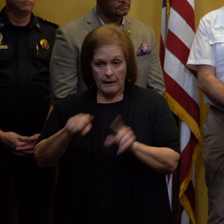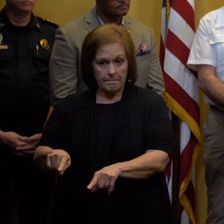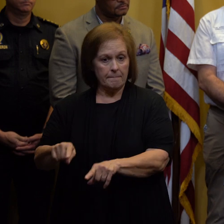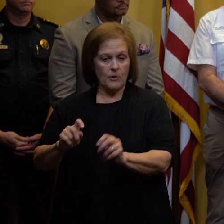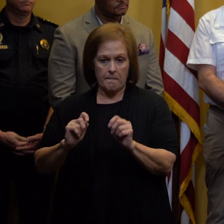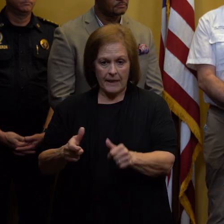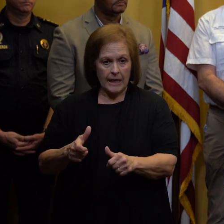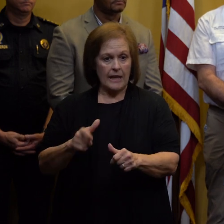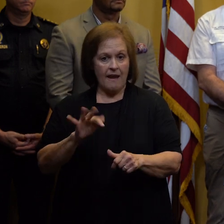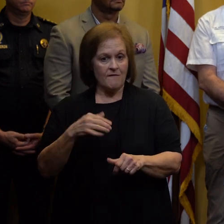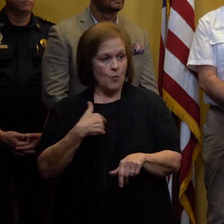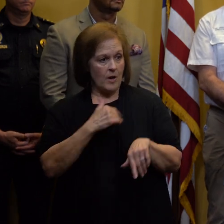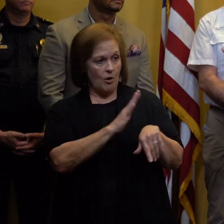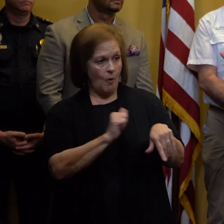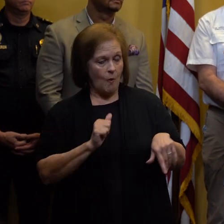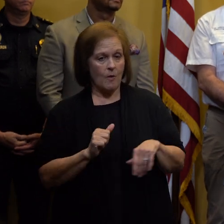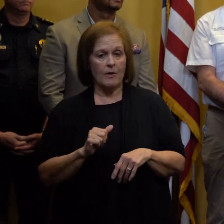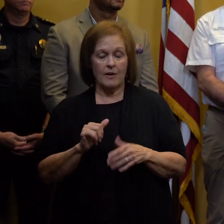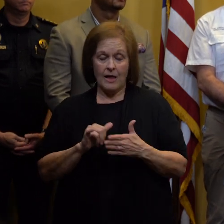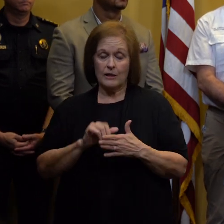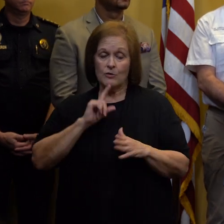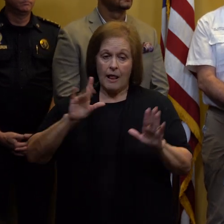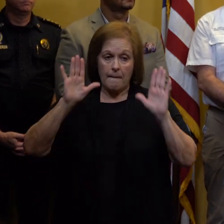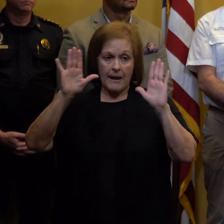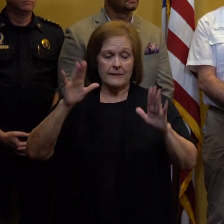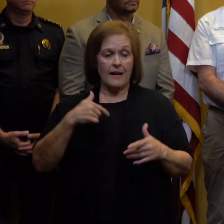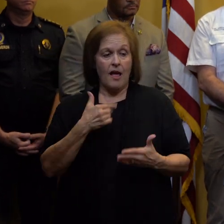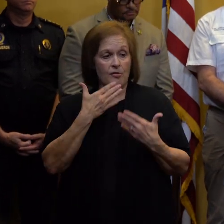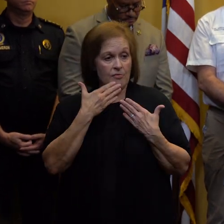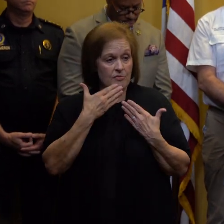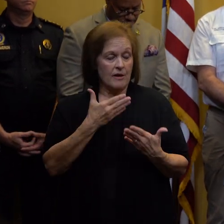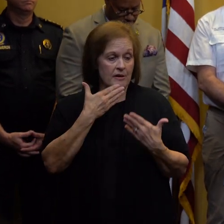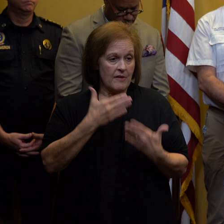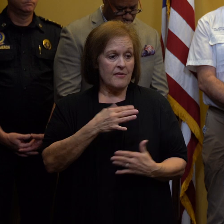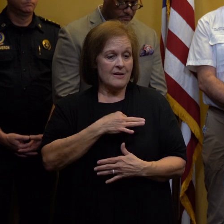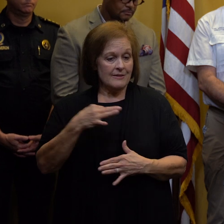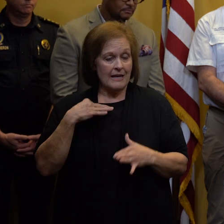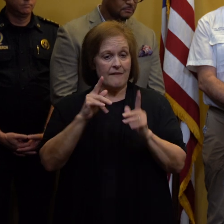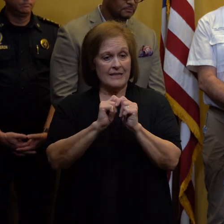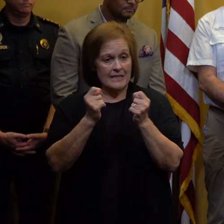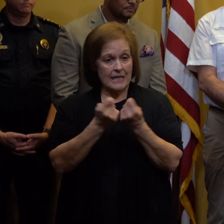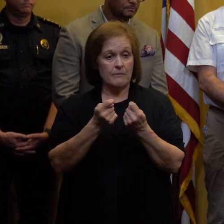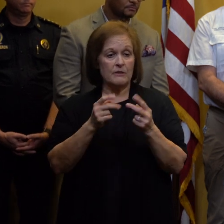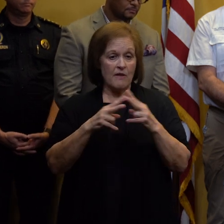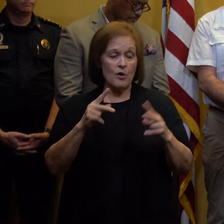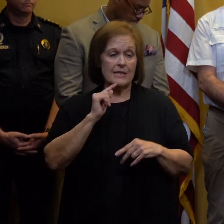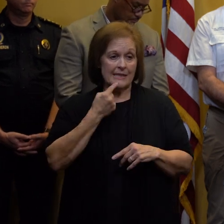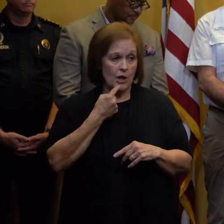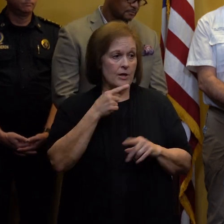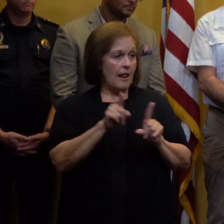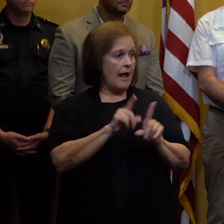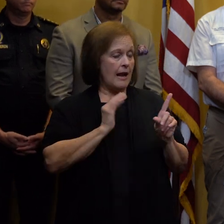to locations when called upon. This is amazing, and I'm thankful that we have a staff and a team who takes this seriously as our mayor